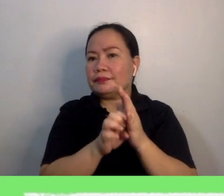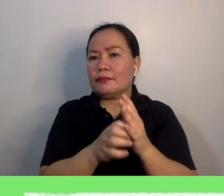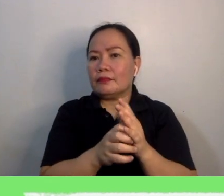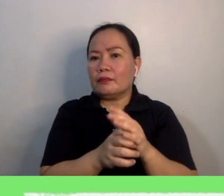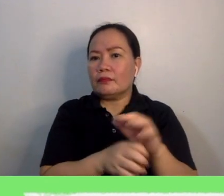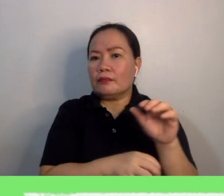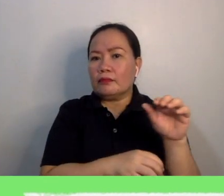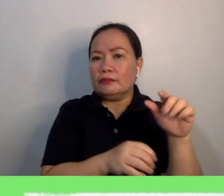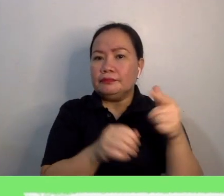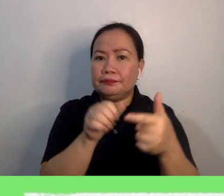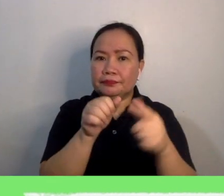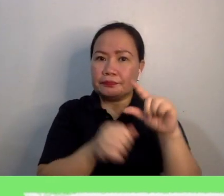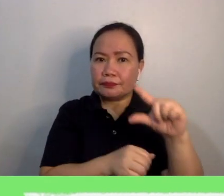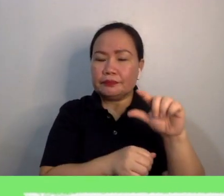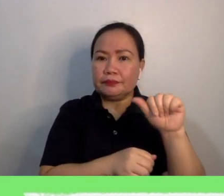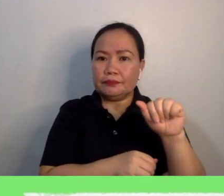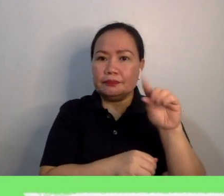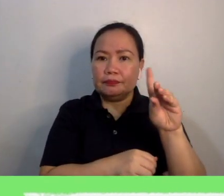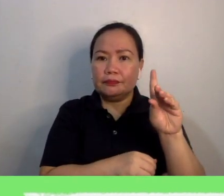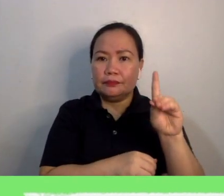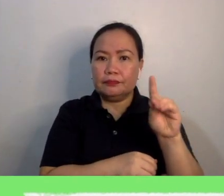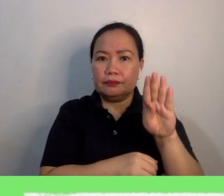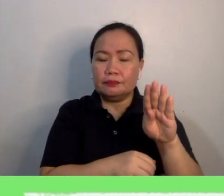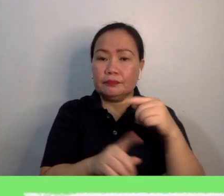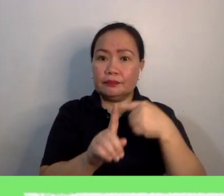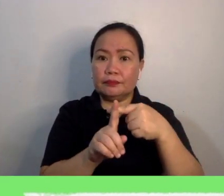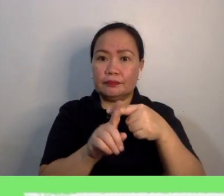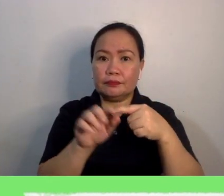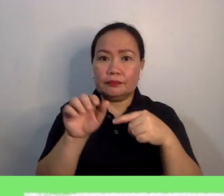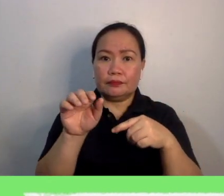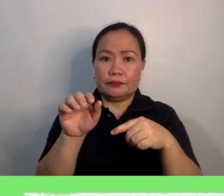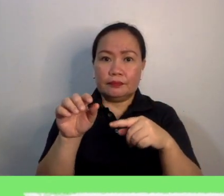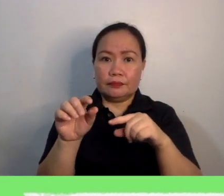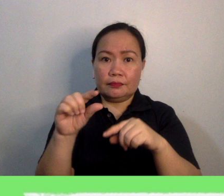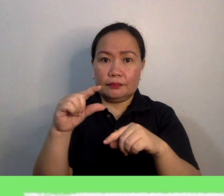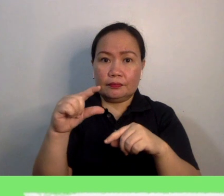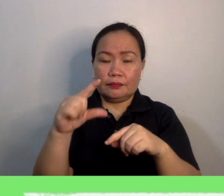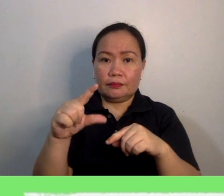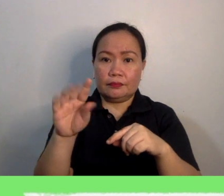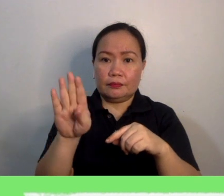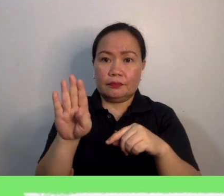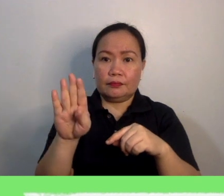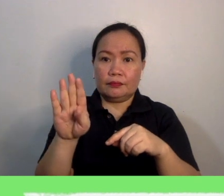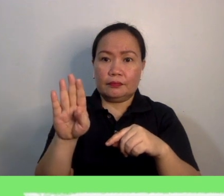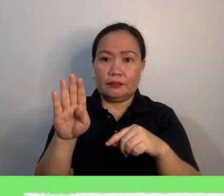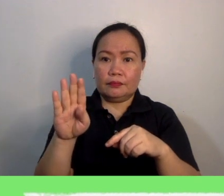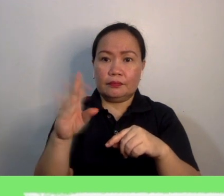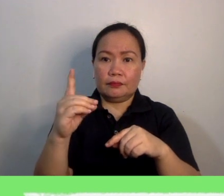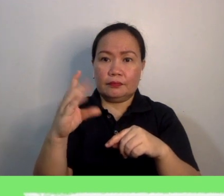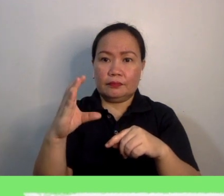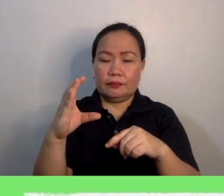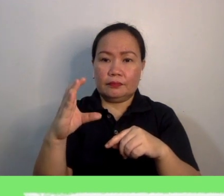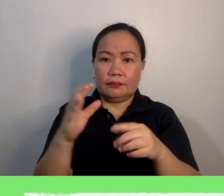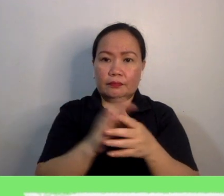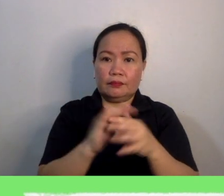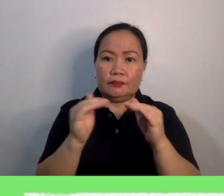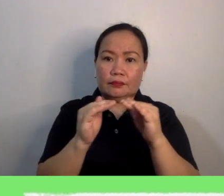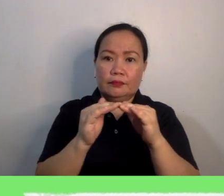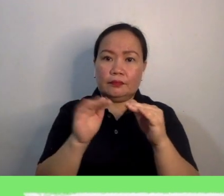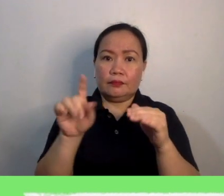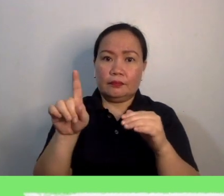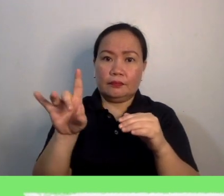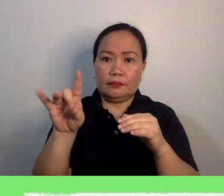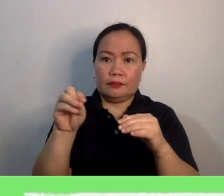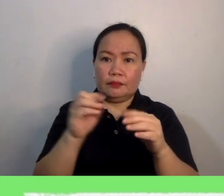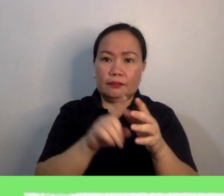angle ADB and angle BDC but different measures. Okay? So, yung angle ADB natin, 70